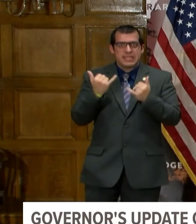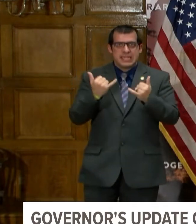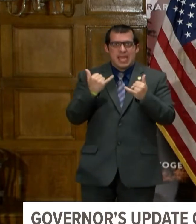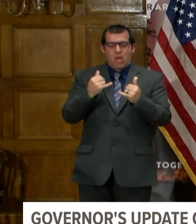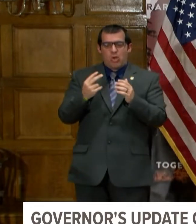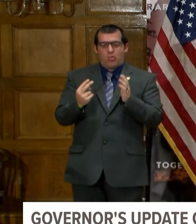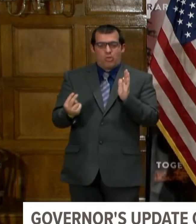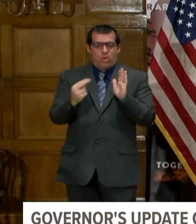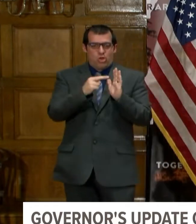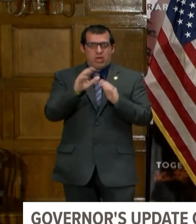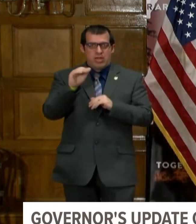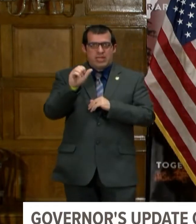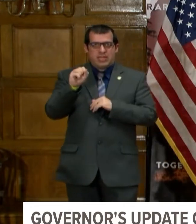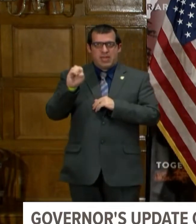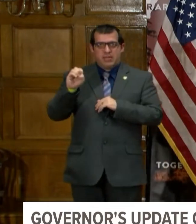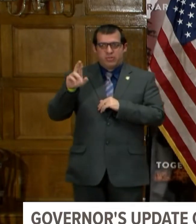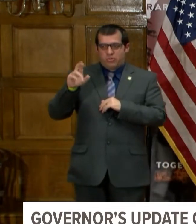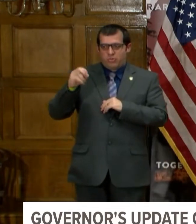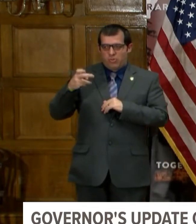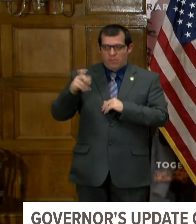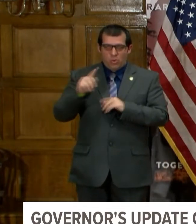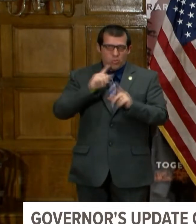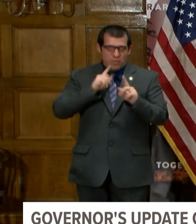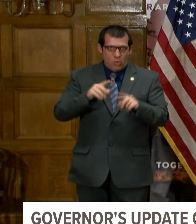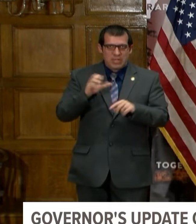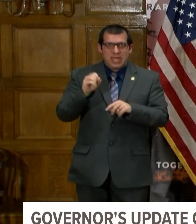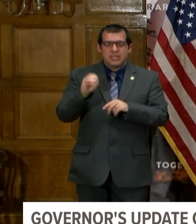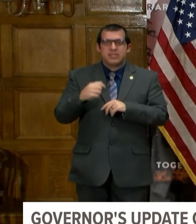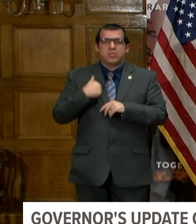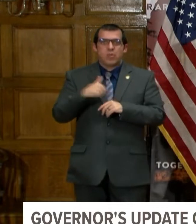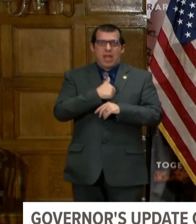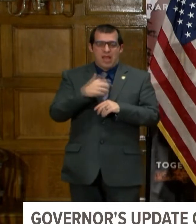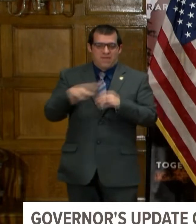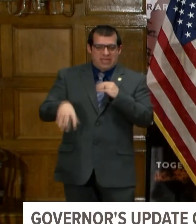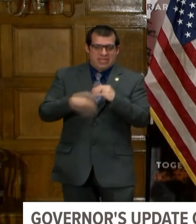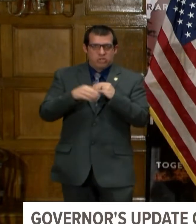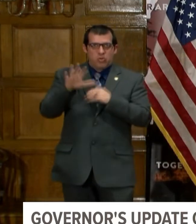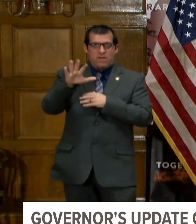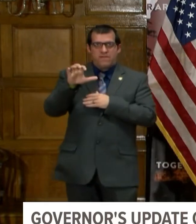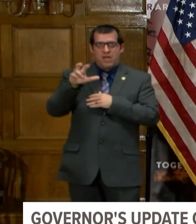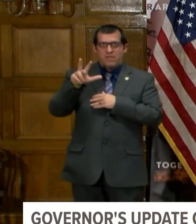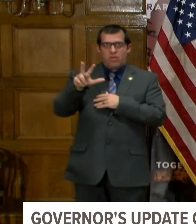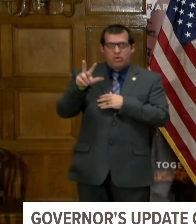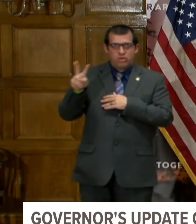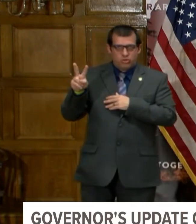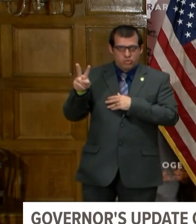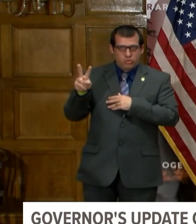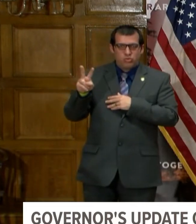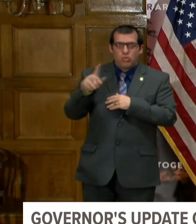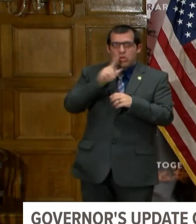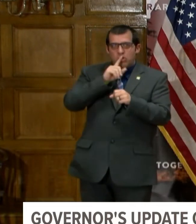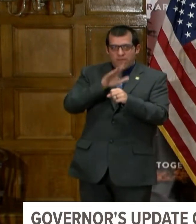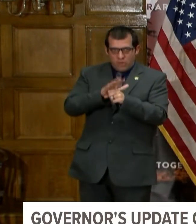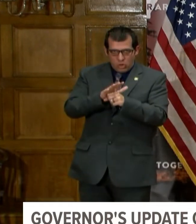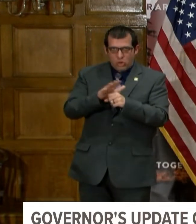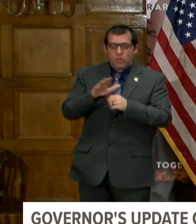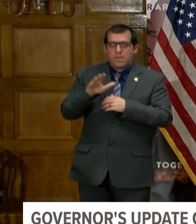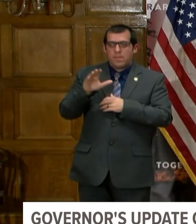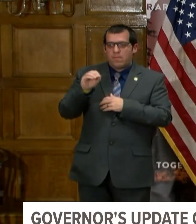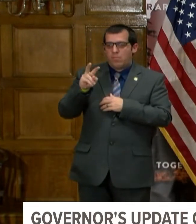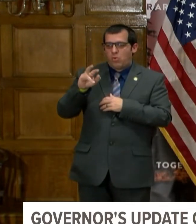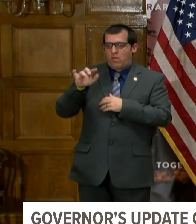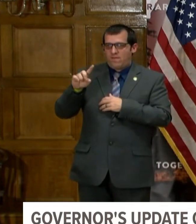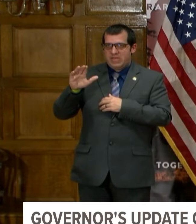report. And in our cases, we had an additional 532 confirmed